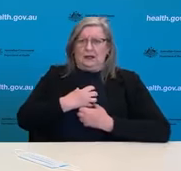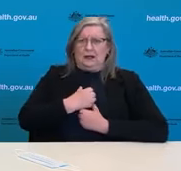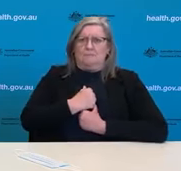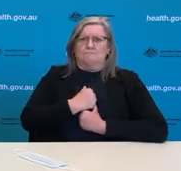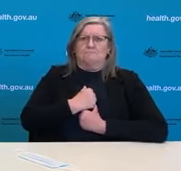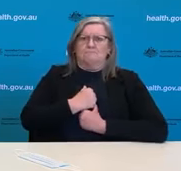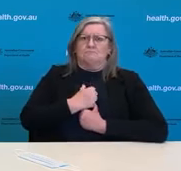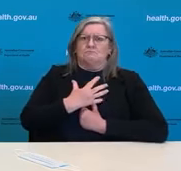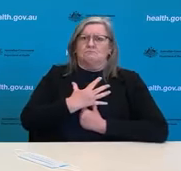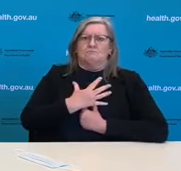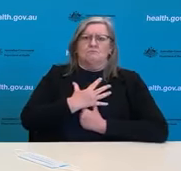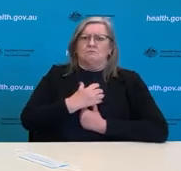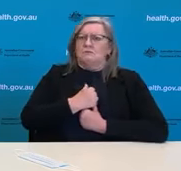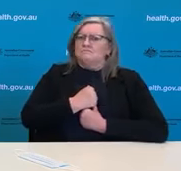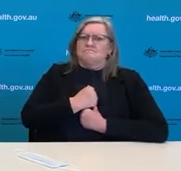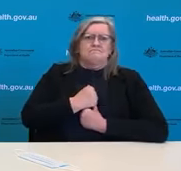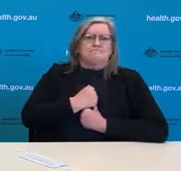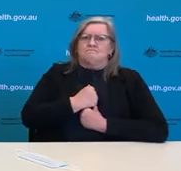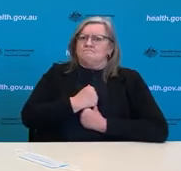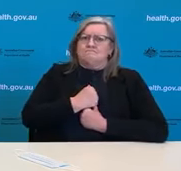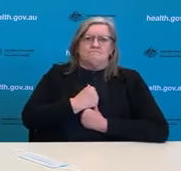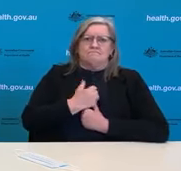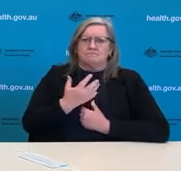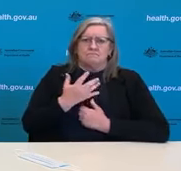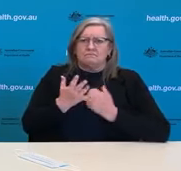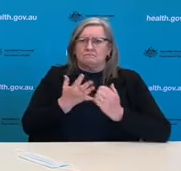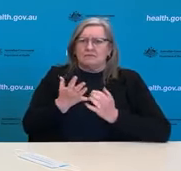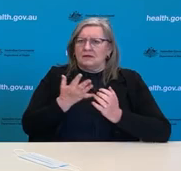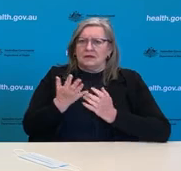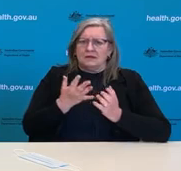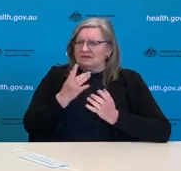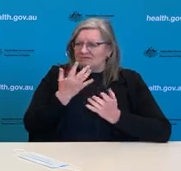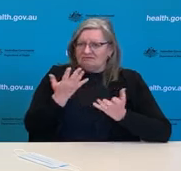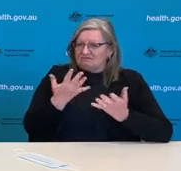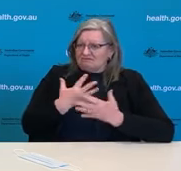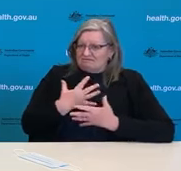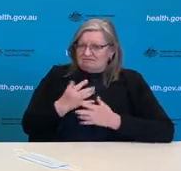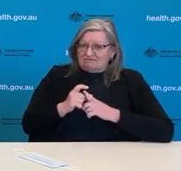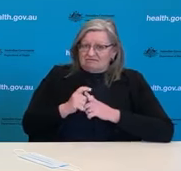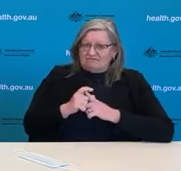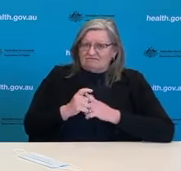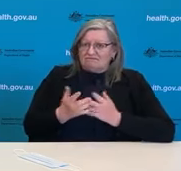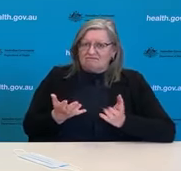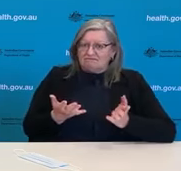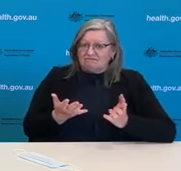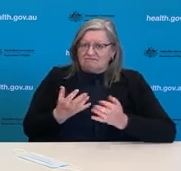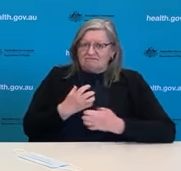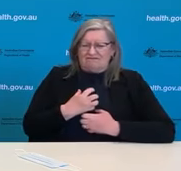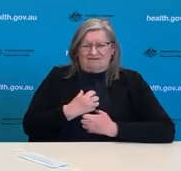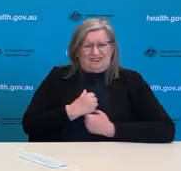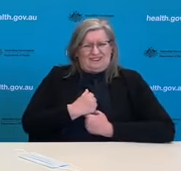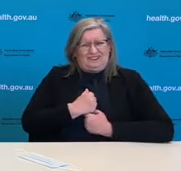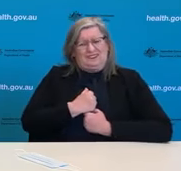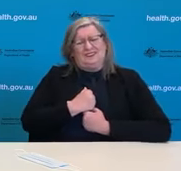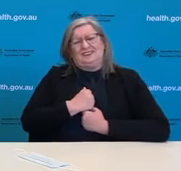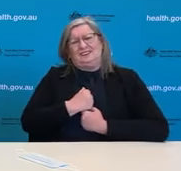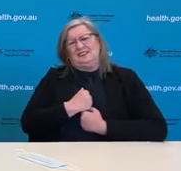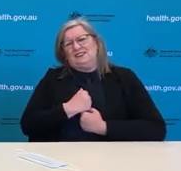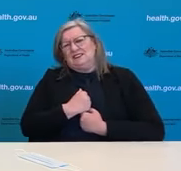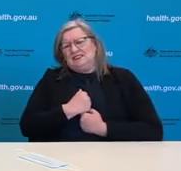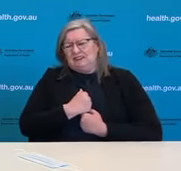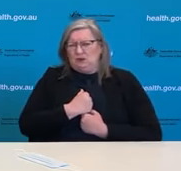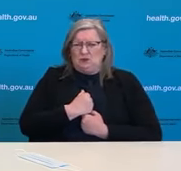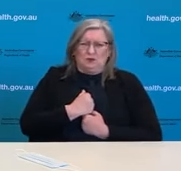people may have significant difficulty in breathing. And fortunately, the people who are